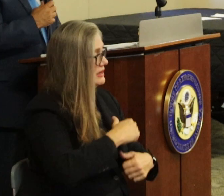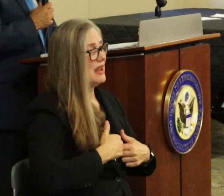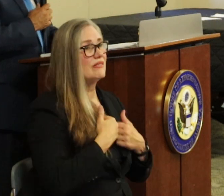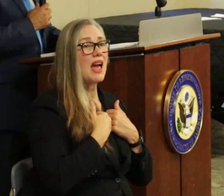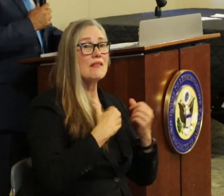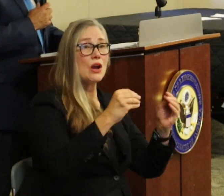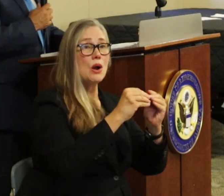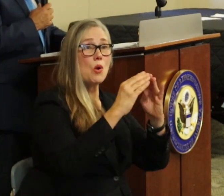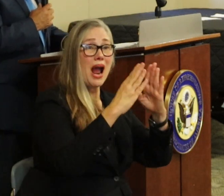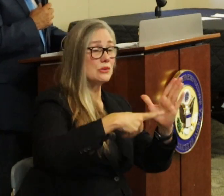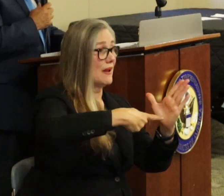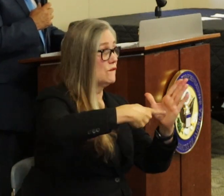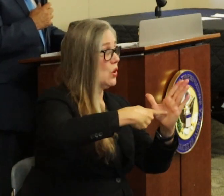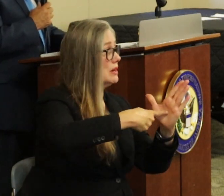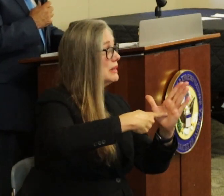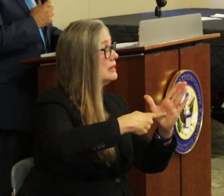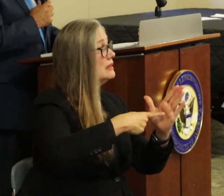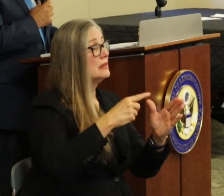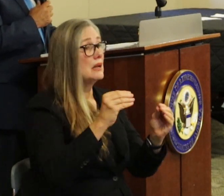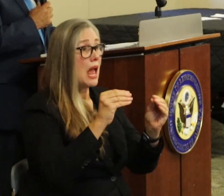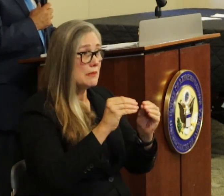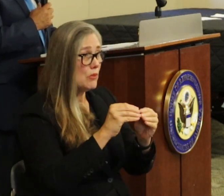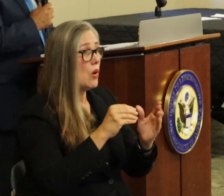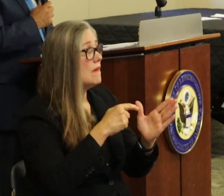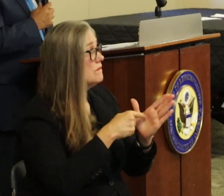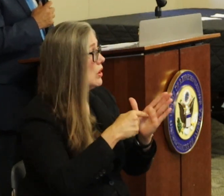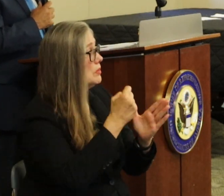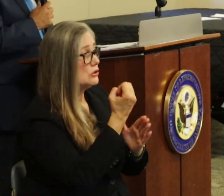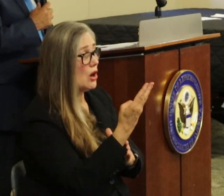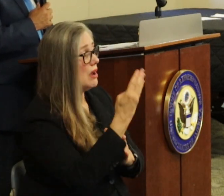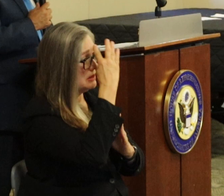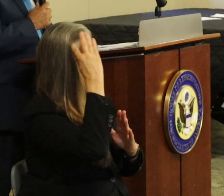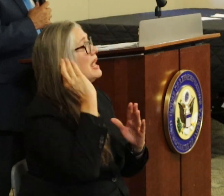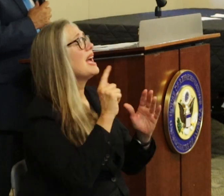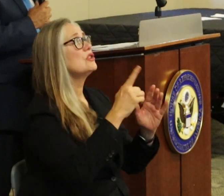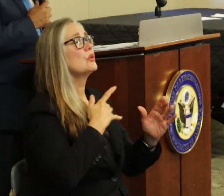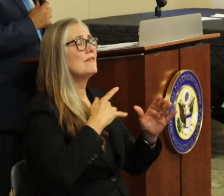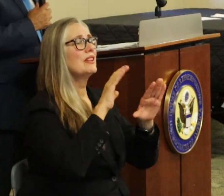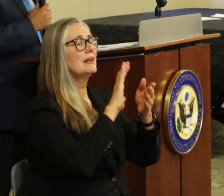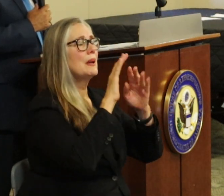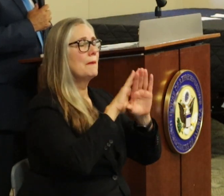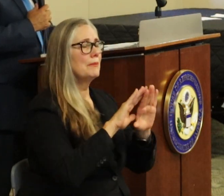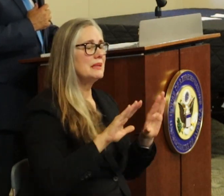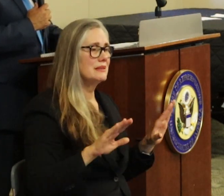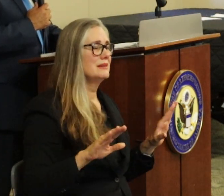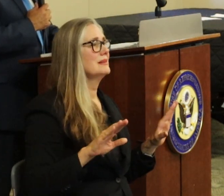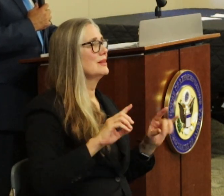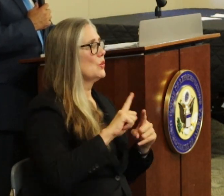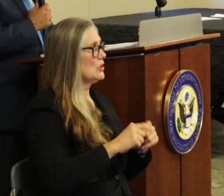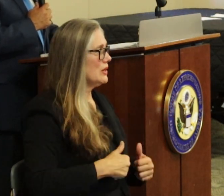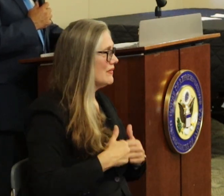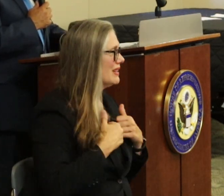ensuring you can have peace of mind living in our community, your community. Promoting public safety,